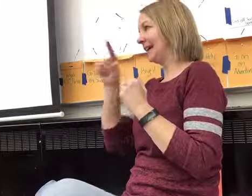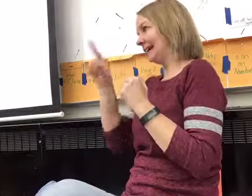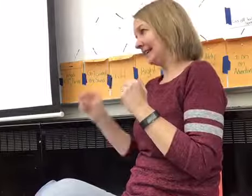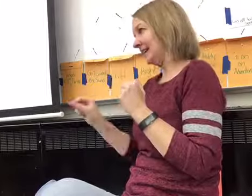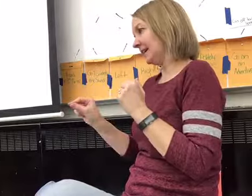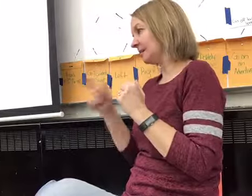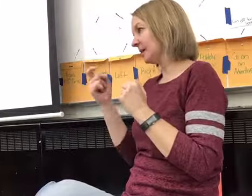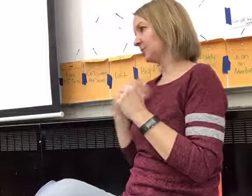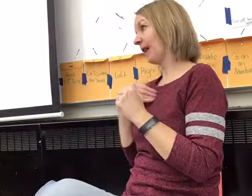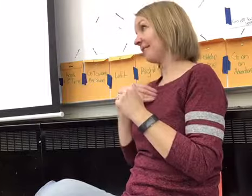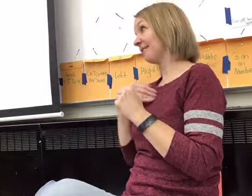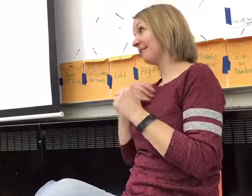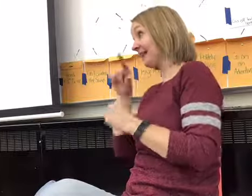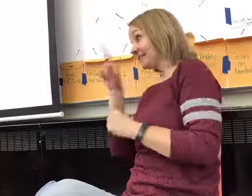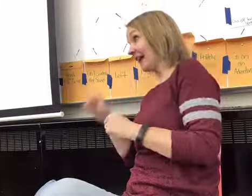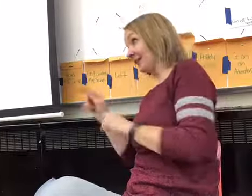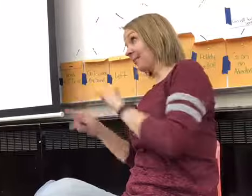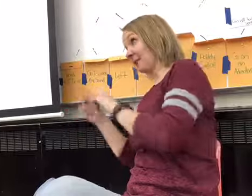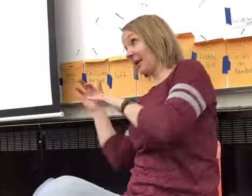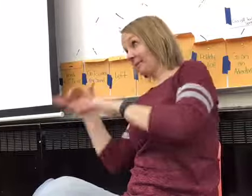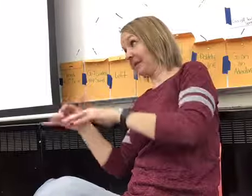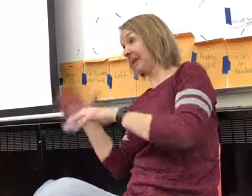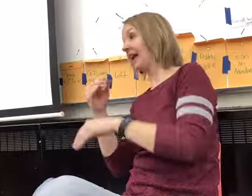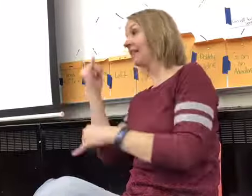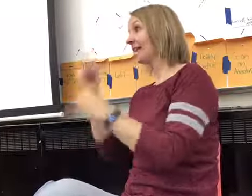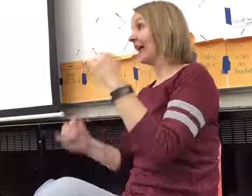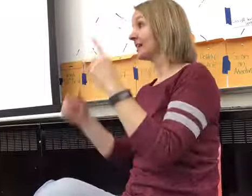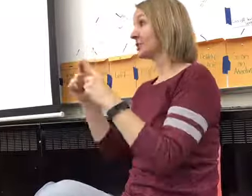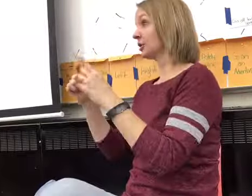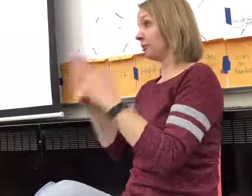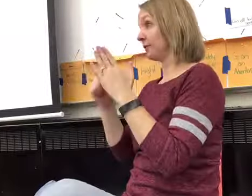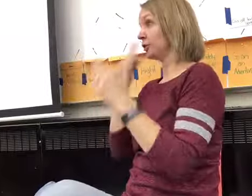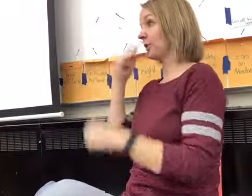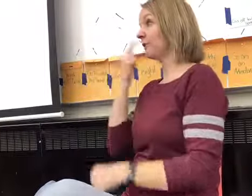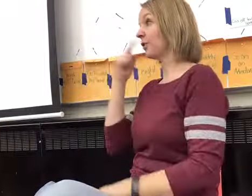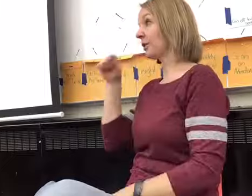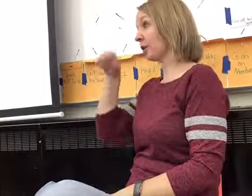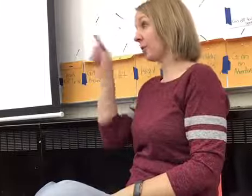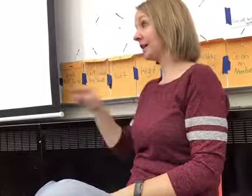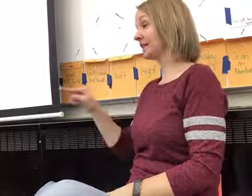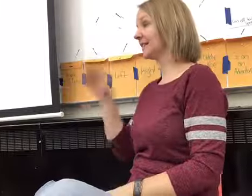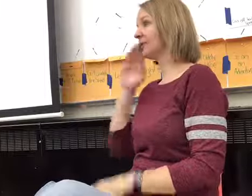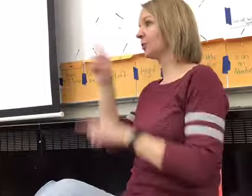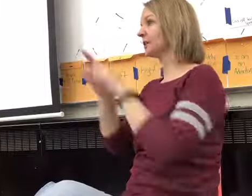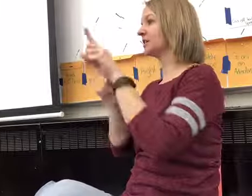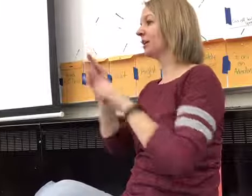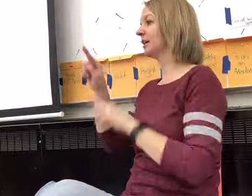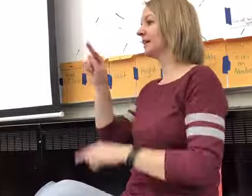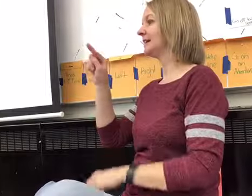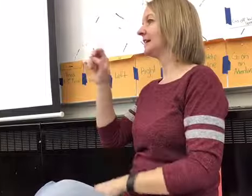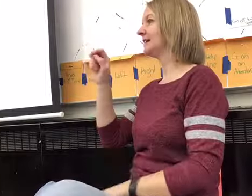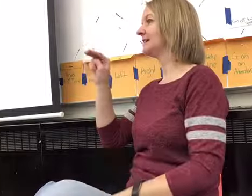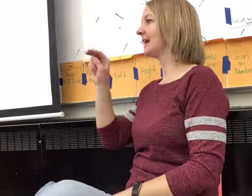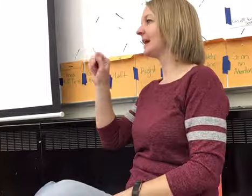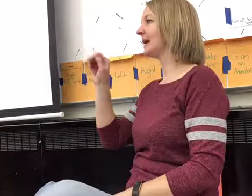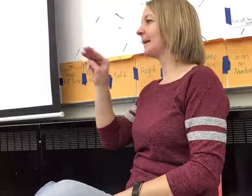in. And the last term you need to know for your quiz, if you will star tenements. Star